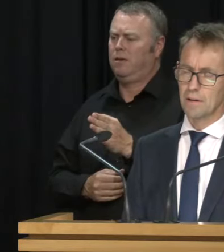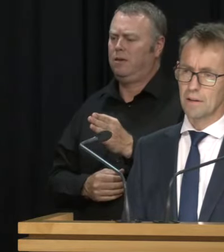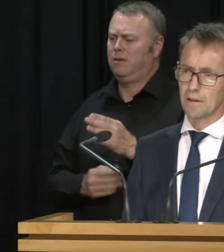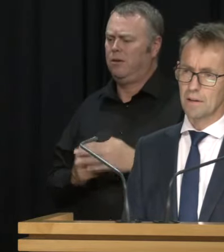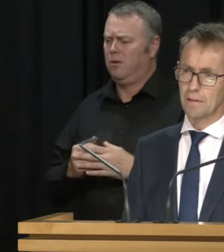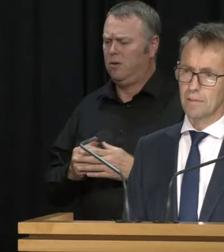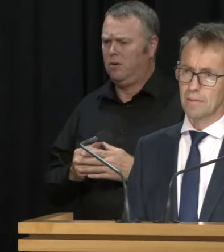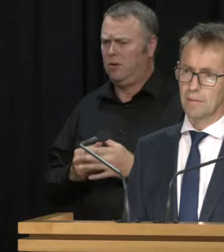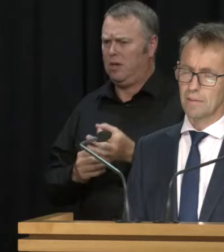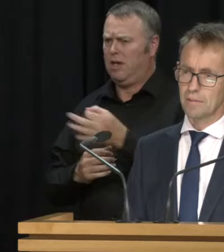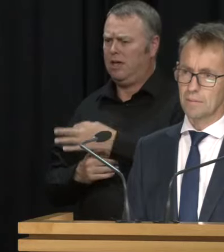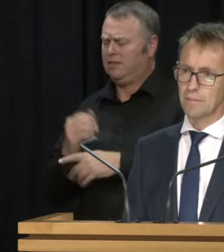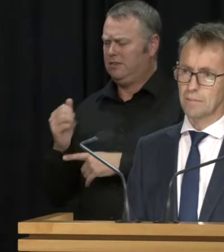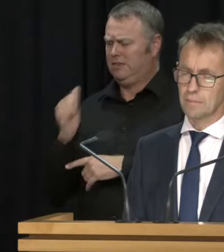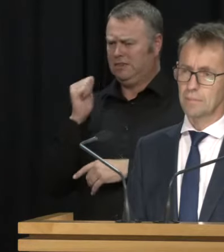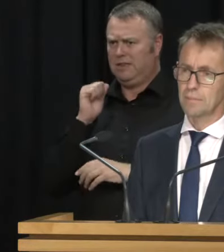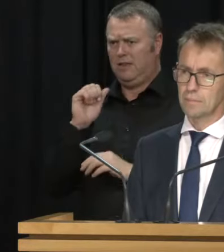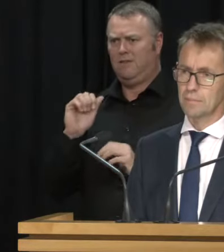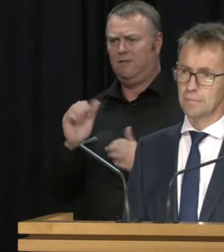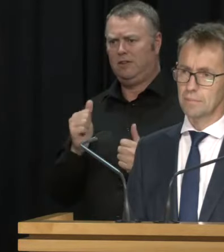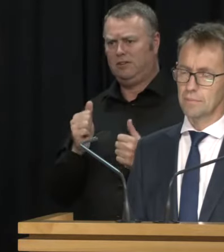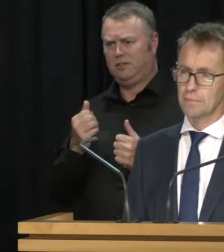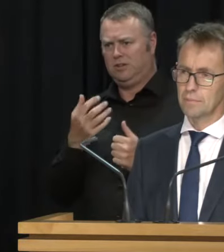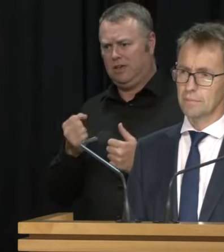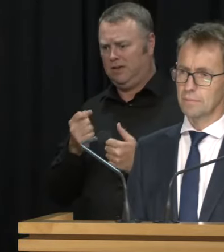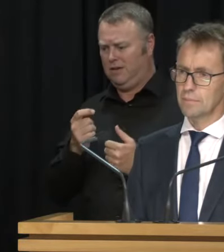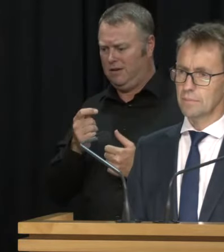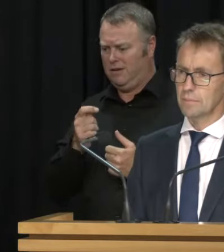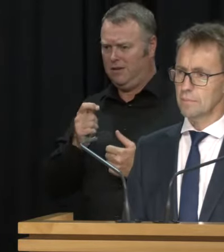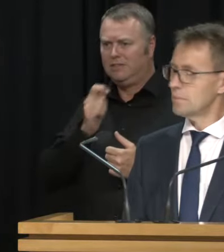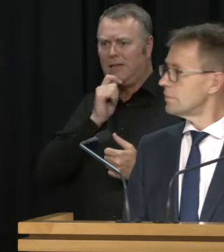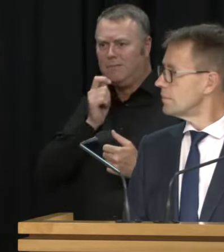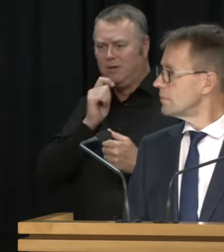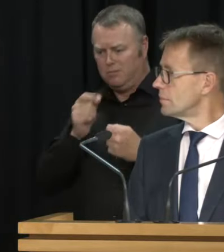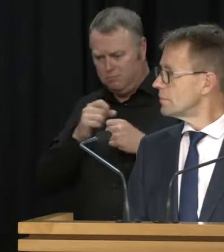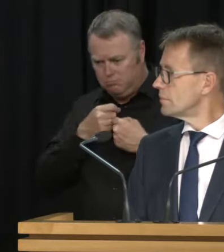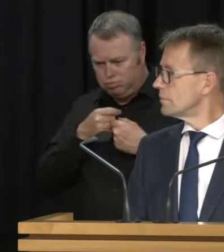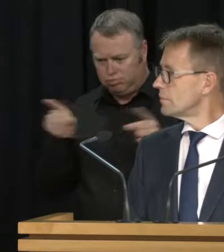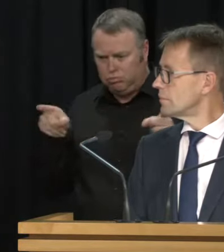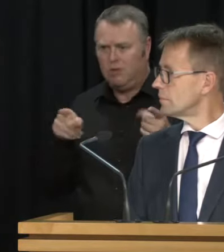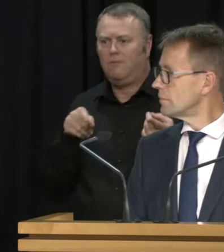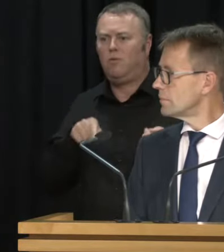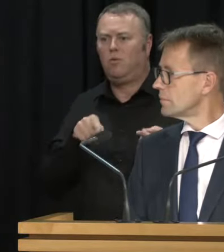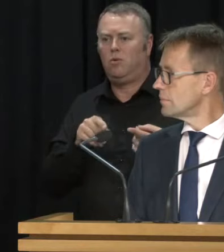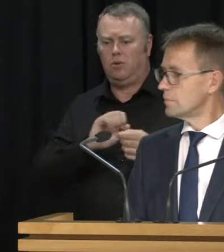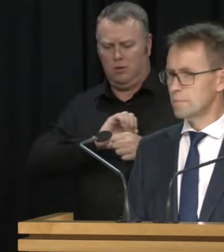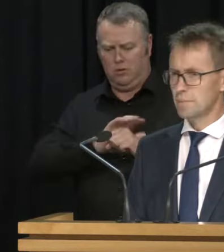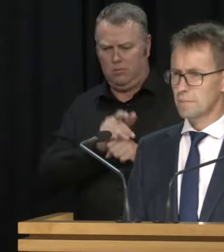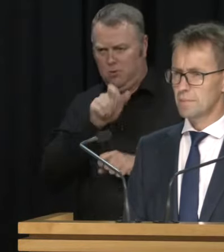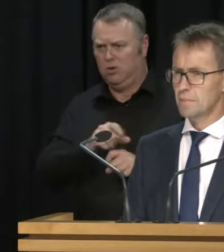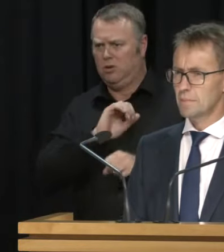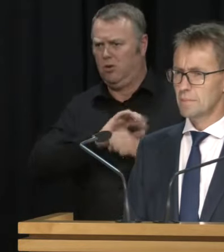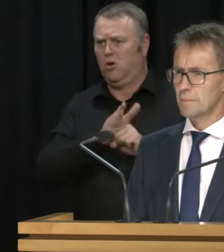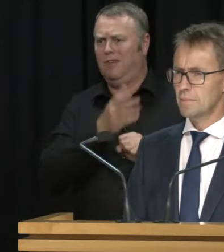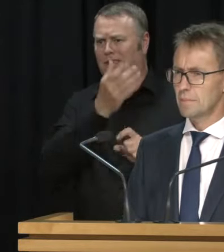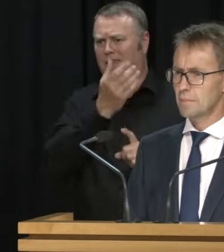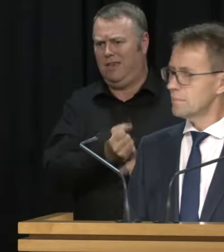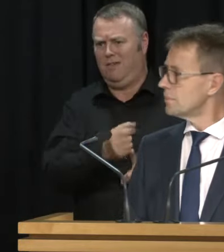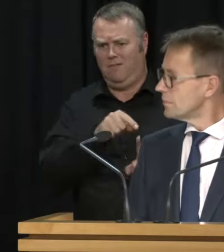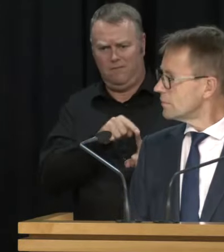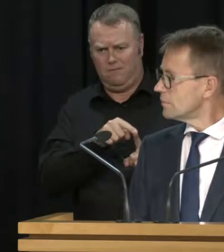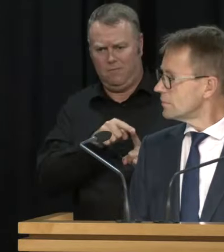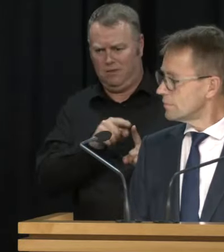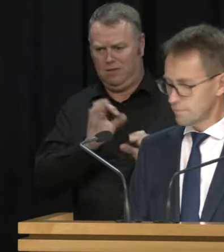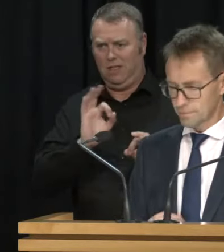about this case? What's more concerning about this case that has you calling the press conference today? That case was already in isolation, so that was a person who was a